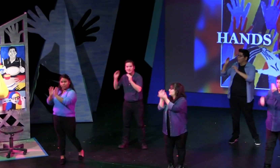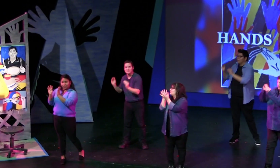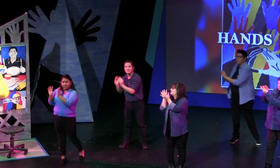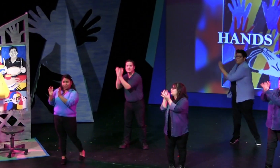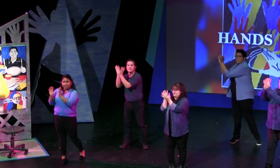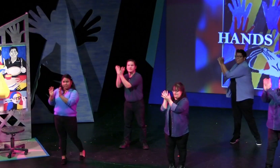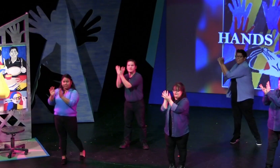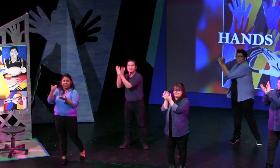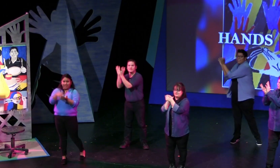Flowers blooming.